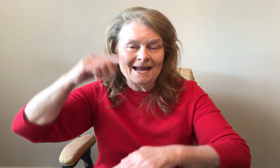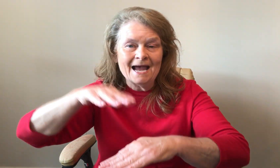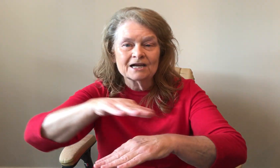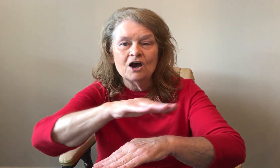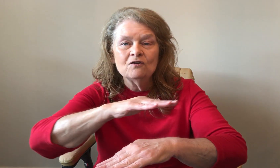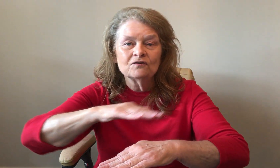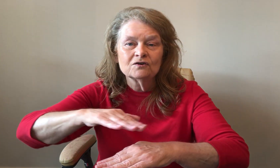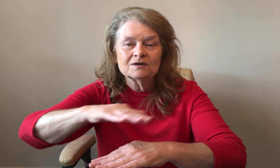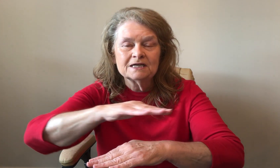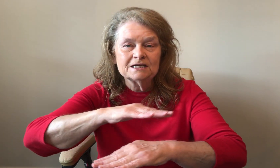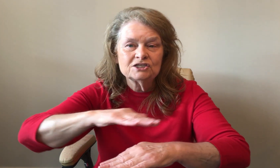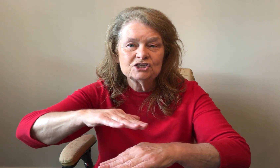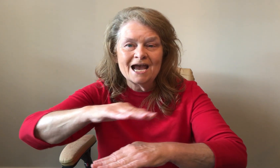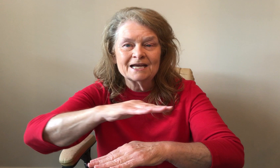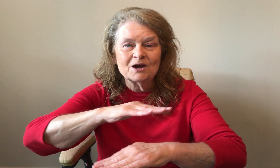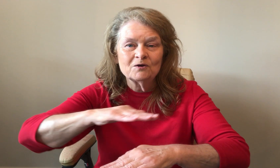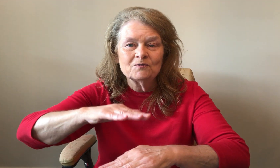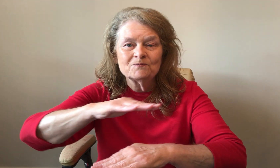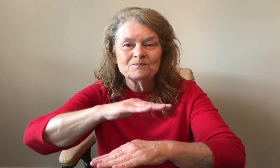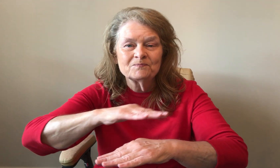Black over, shadow.